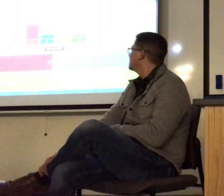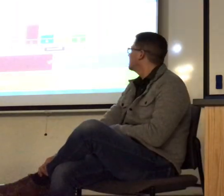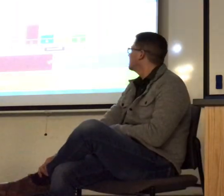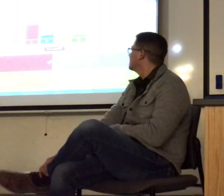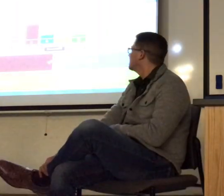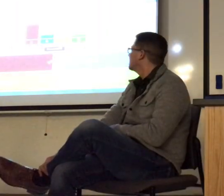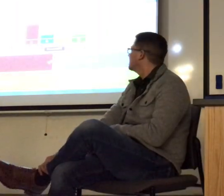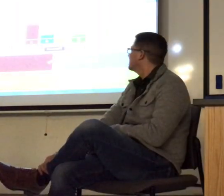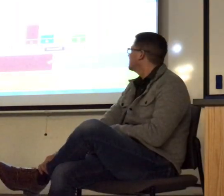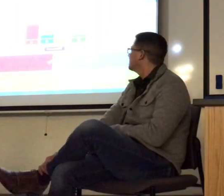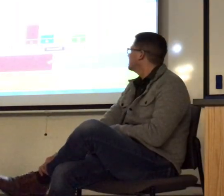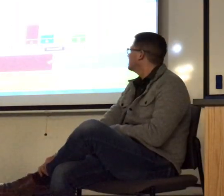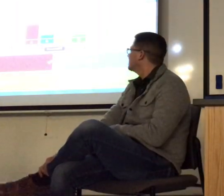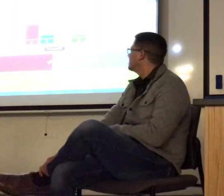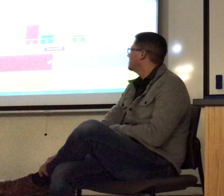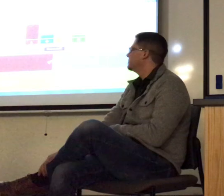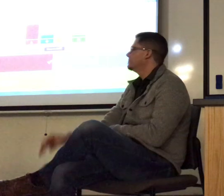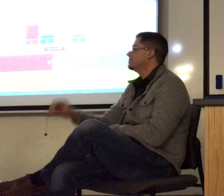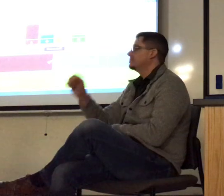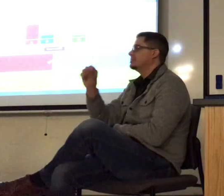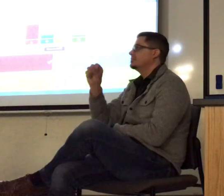Oh, sorry.